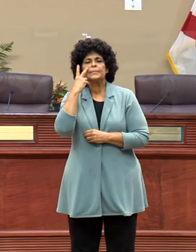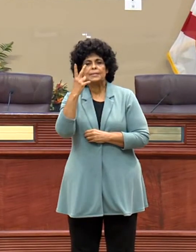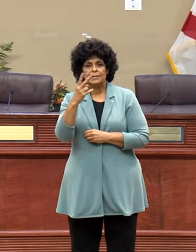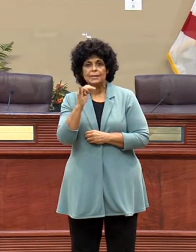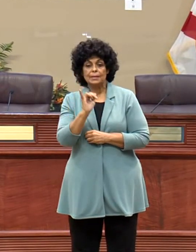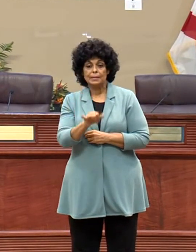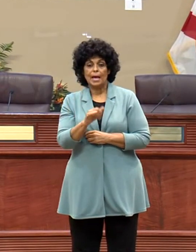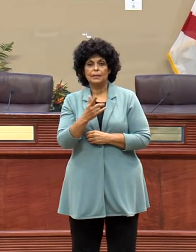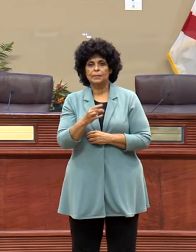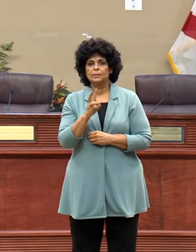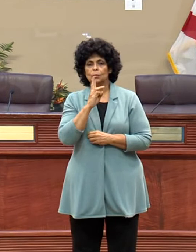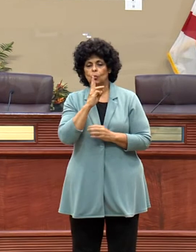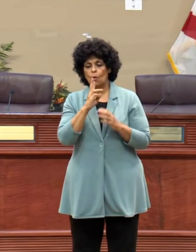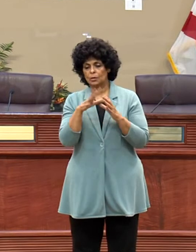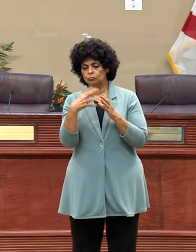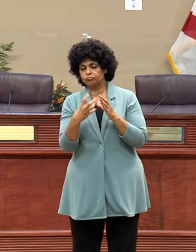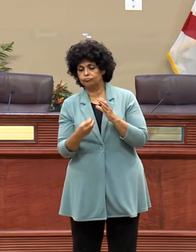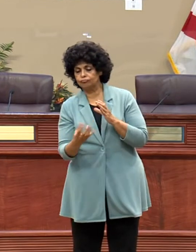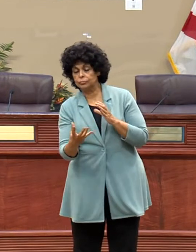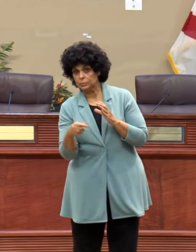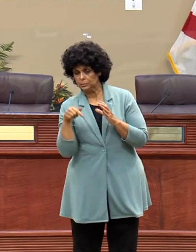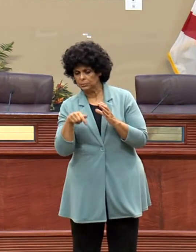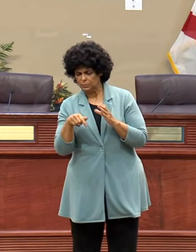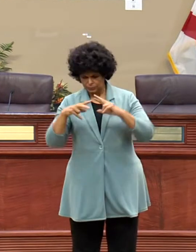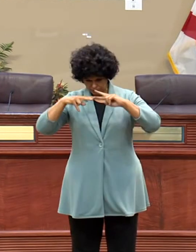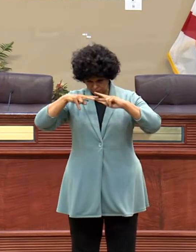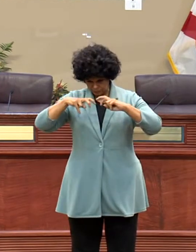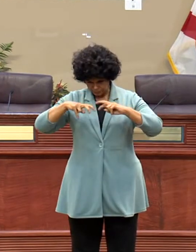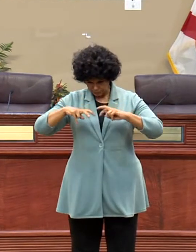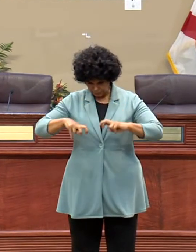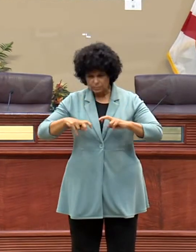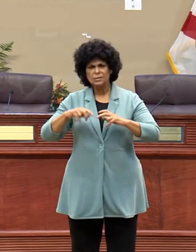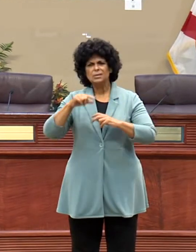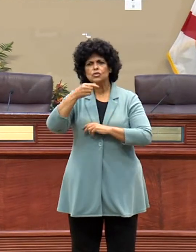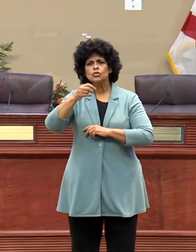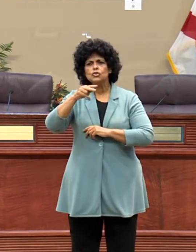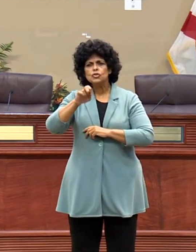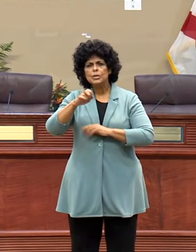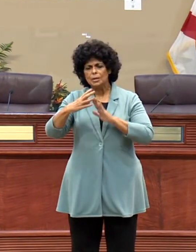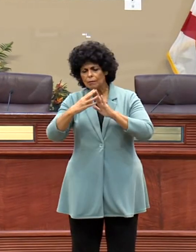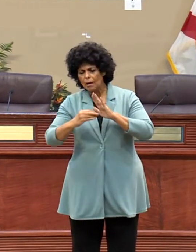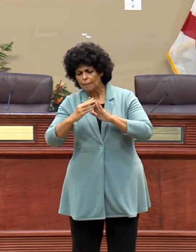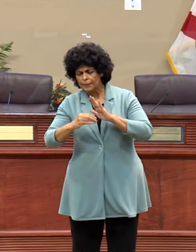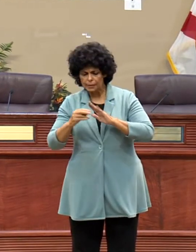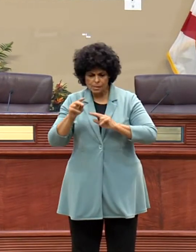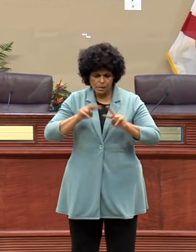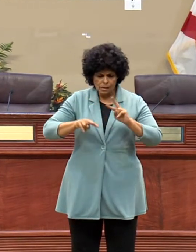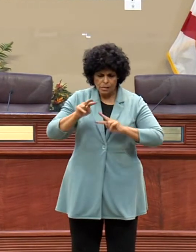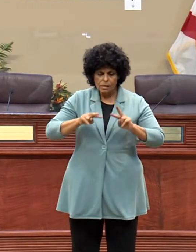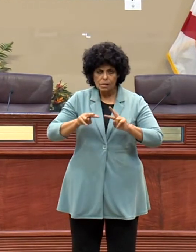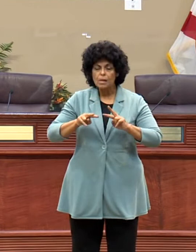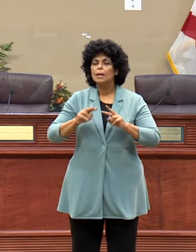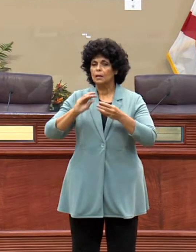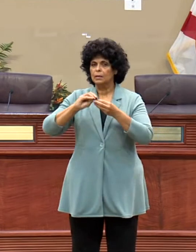liter, even though the numbers are still very high. The Northwest Reclamation